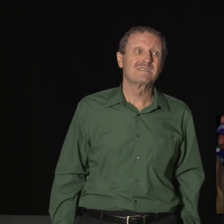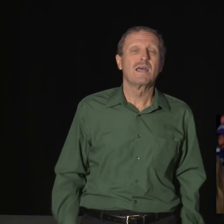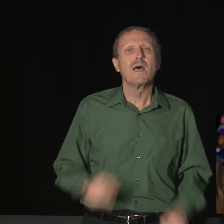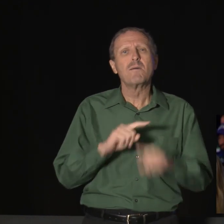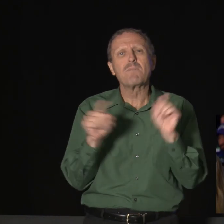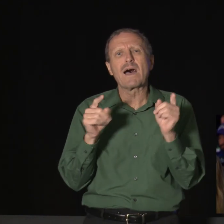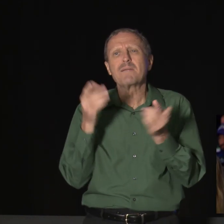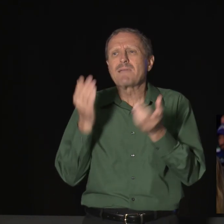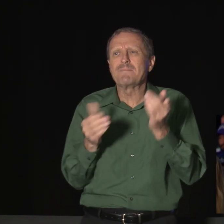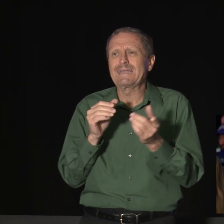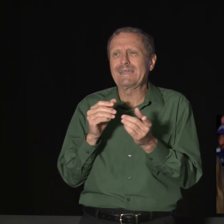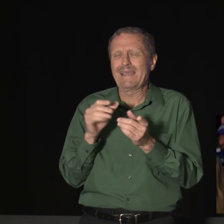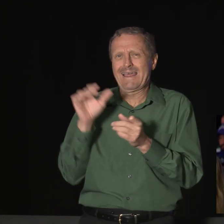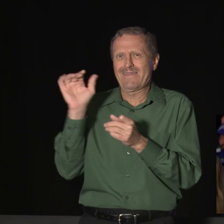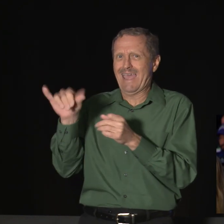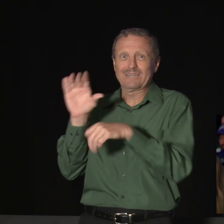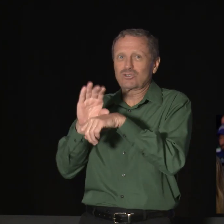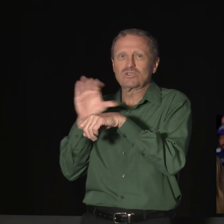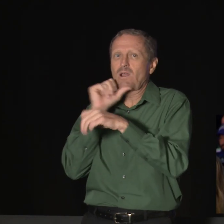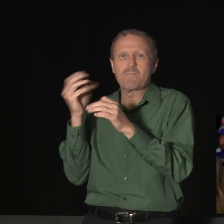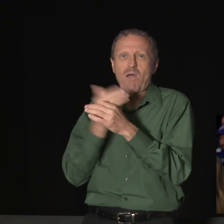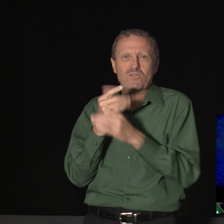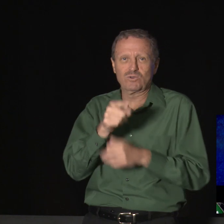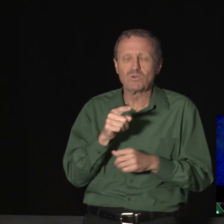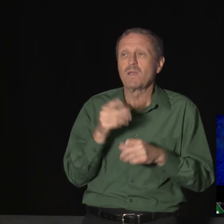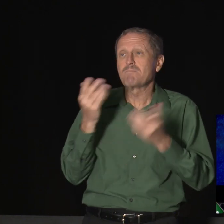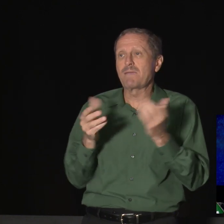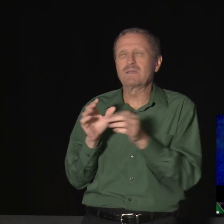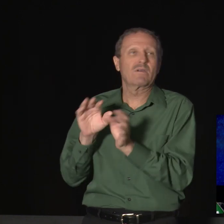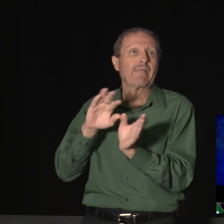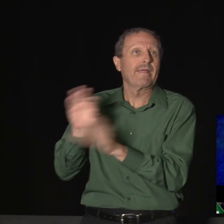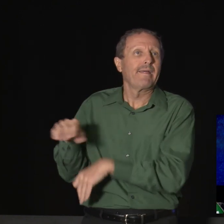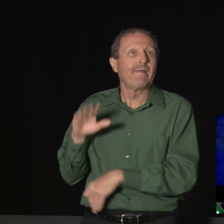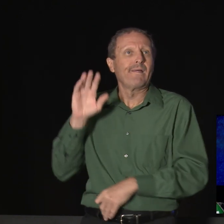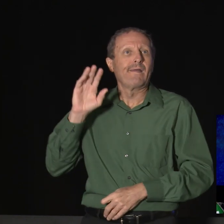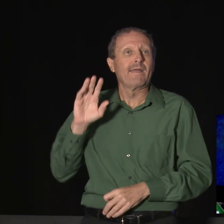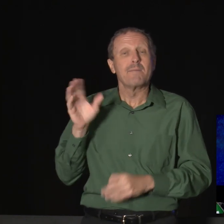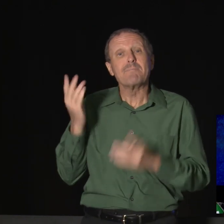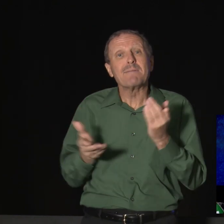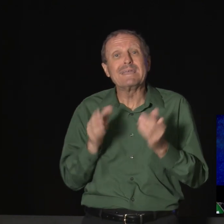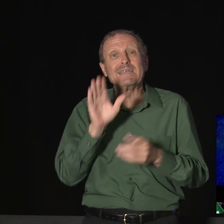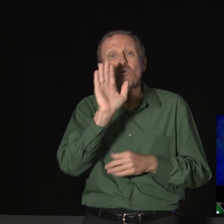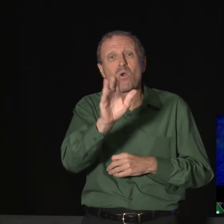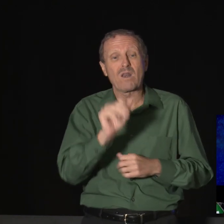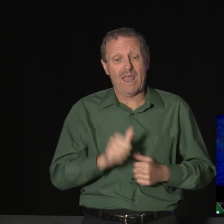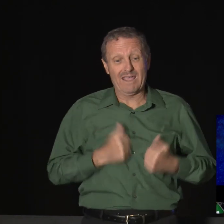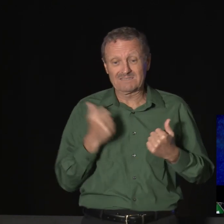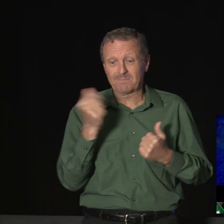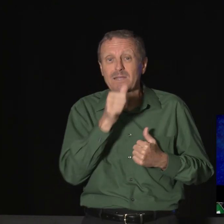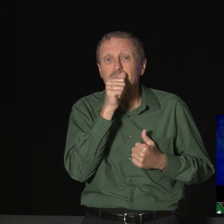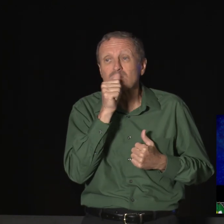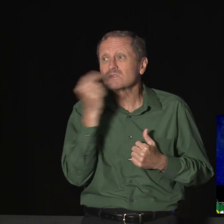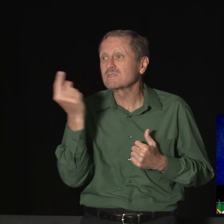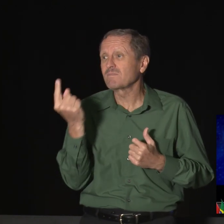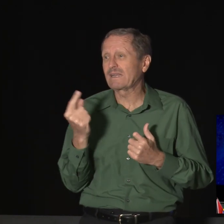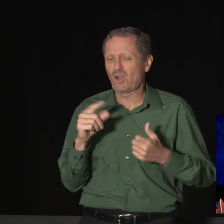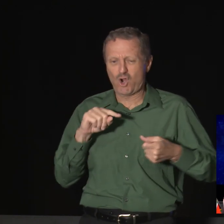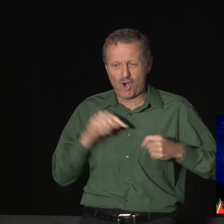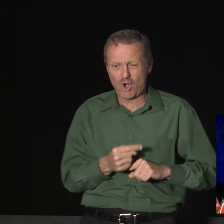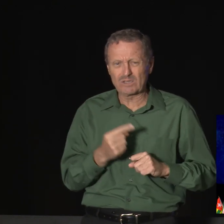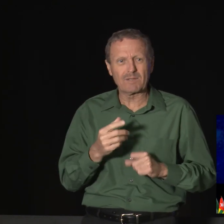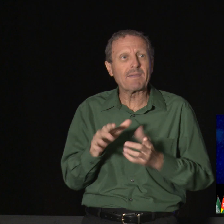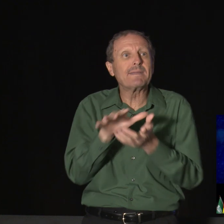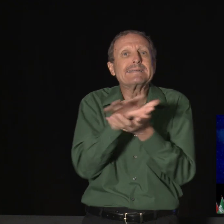it's not the church that bothers you. You've been able to just put that off. Maybe it's something personal in your life, a hurt, a